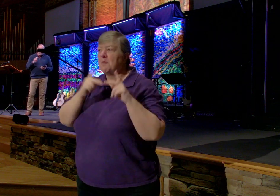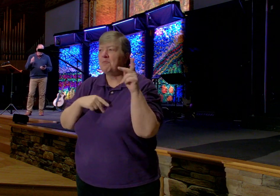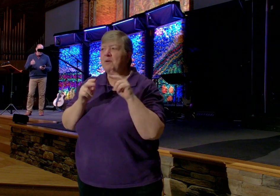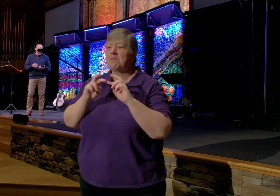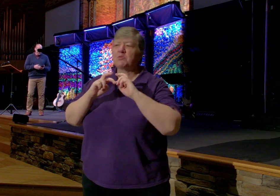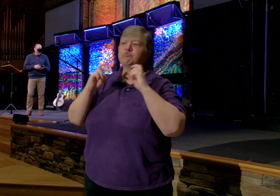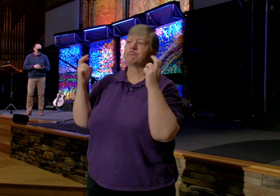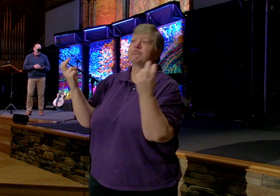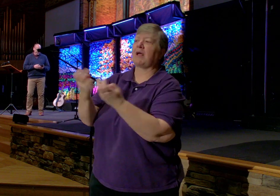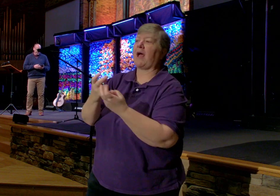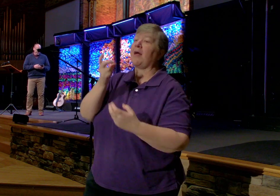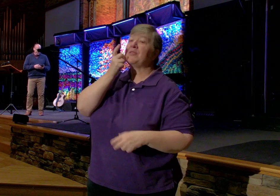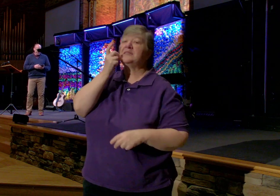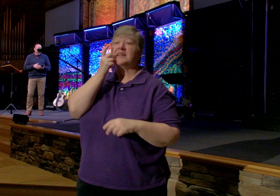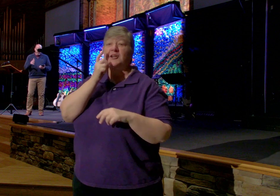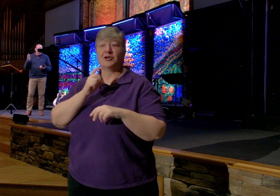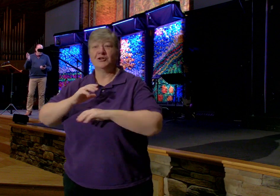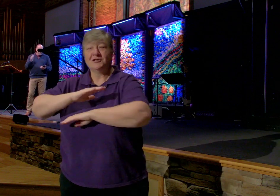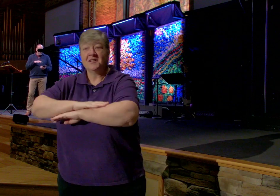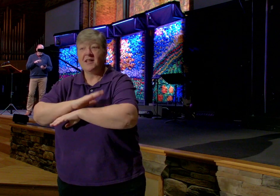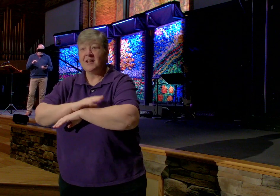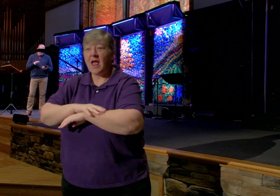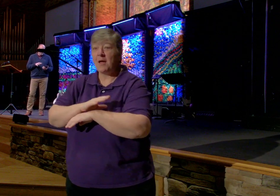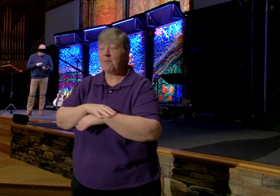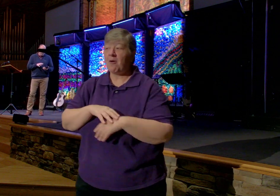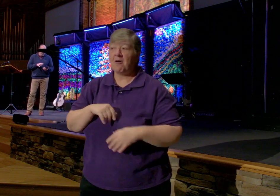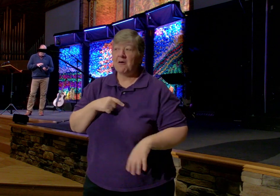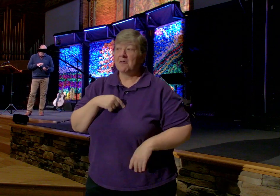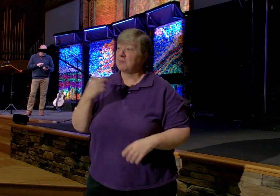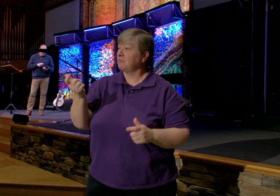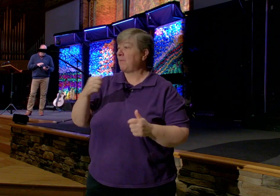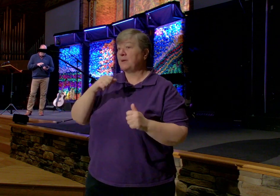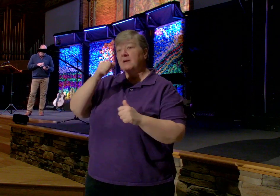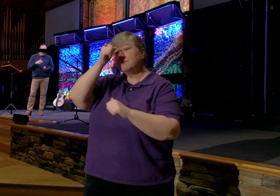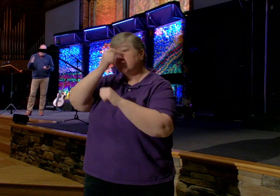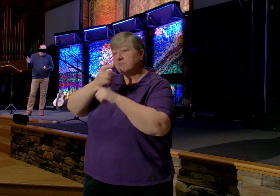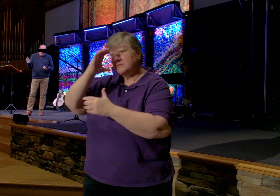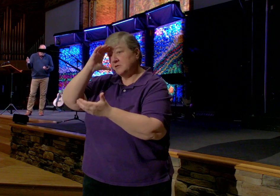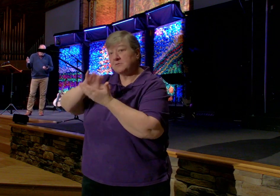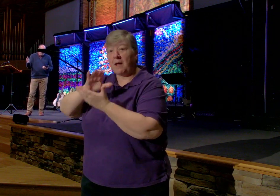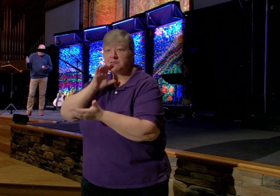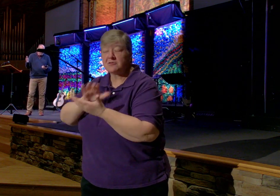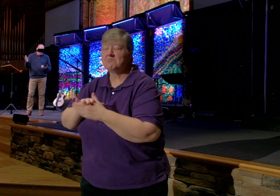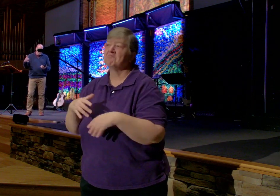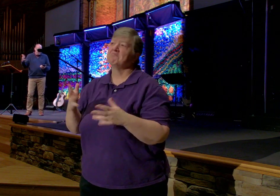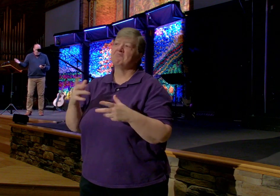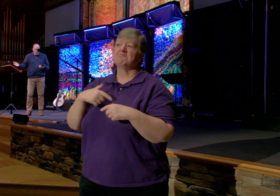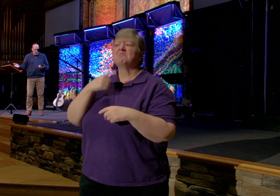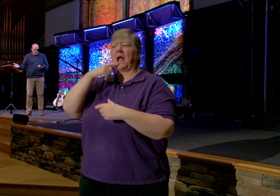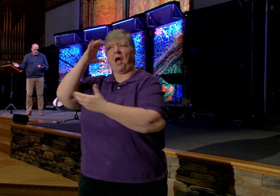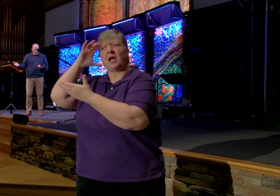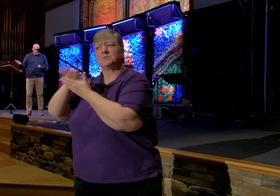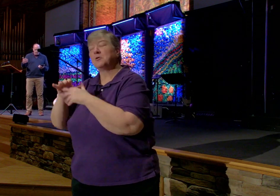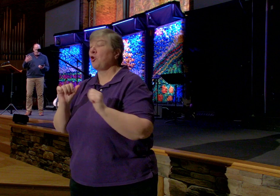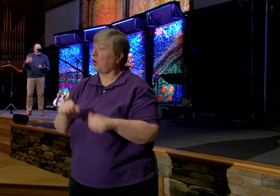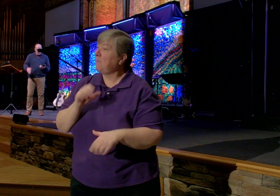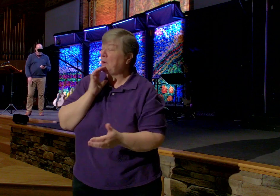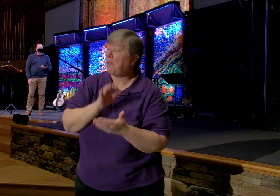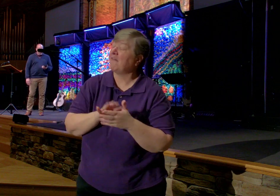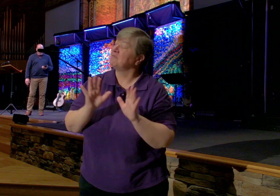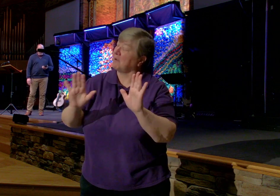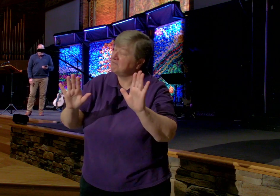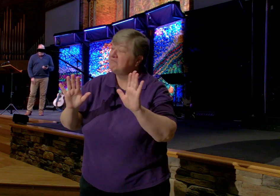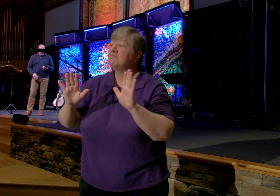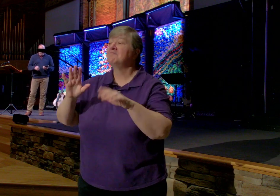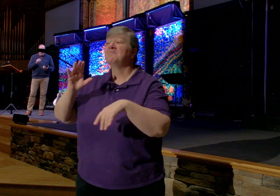people are sitting around maybe the dinner table. And it could be either spouse, but let's just say it's the husband's. It could be the